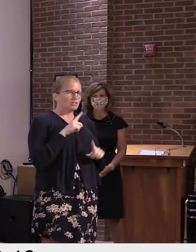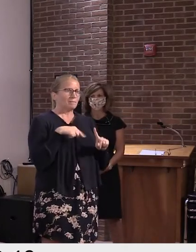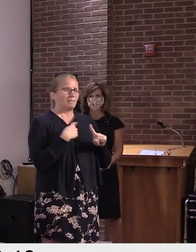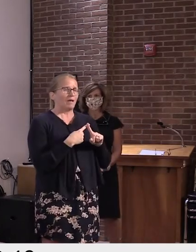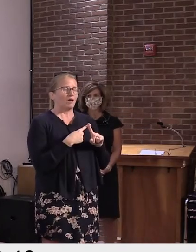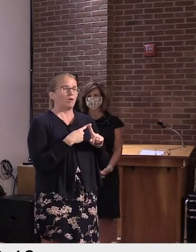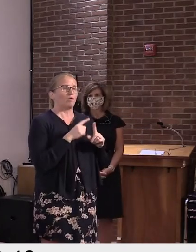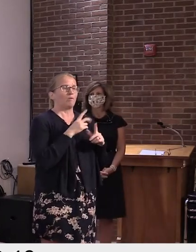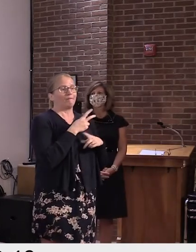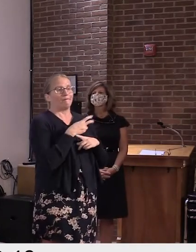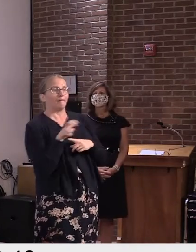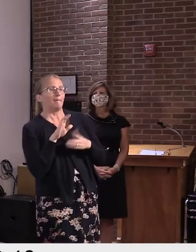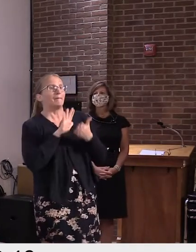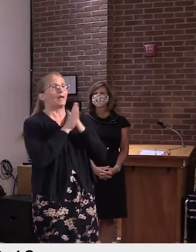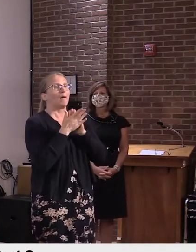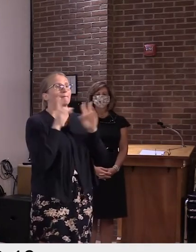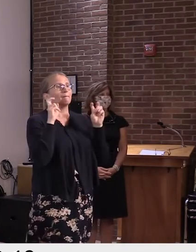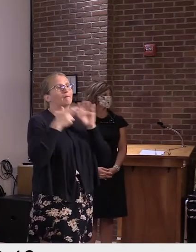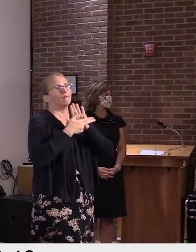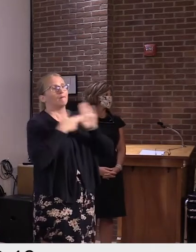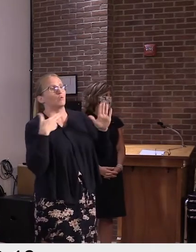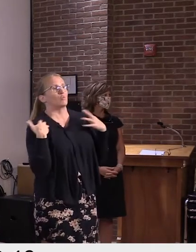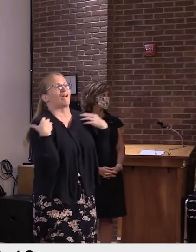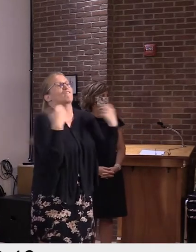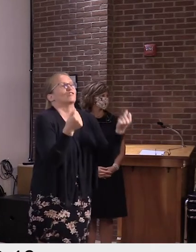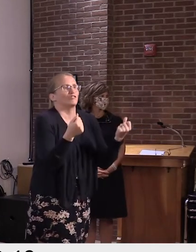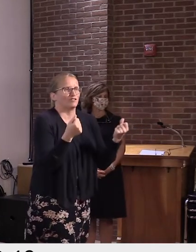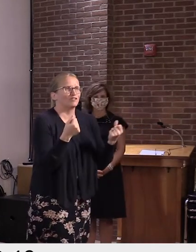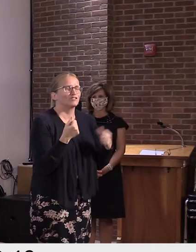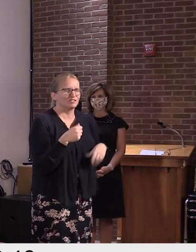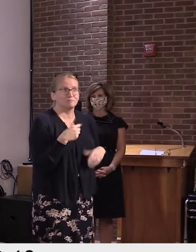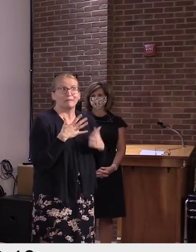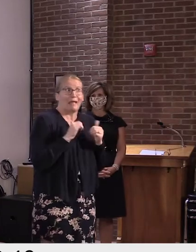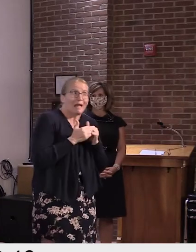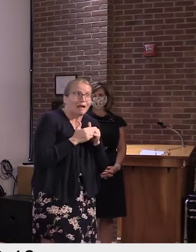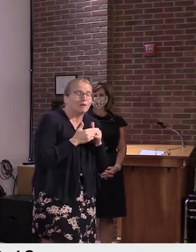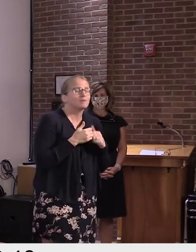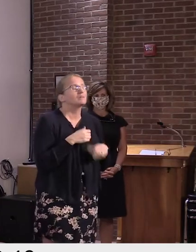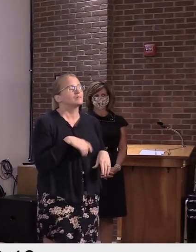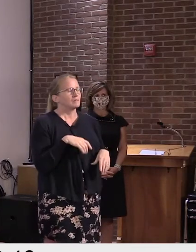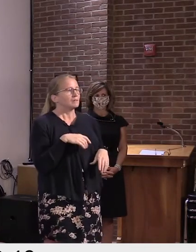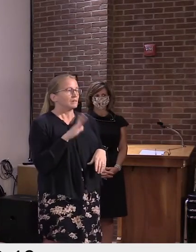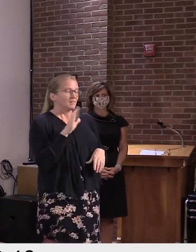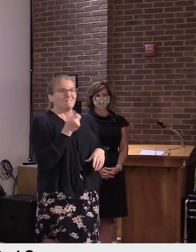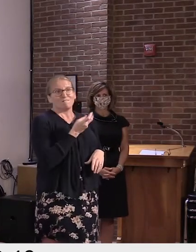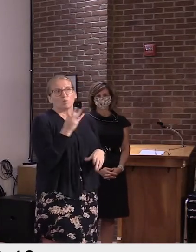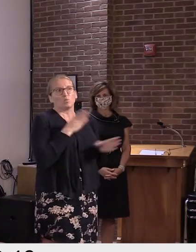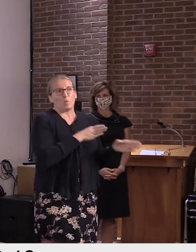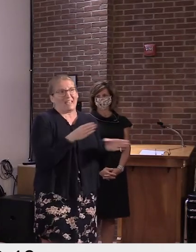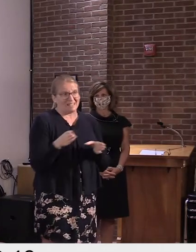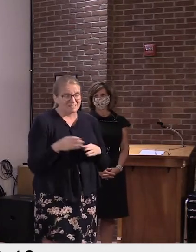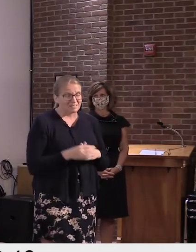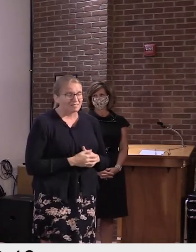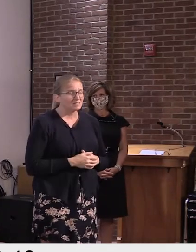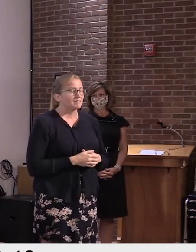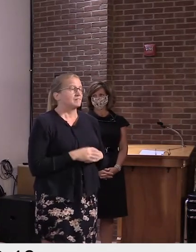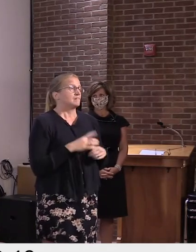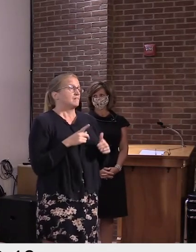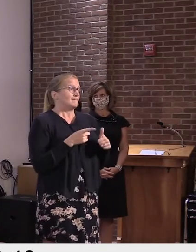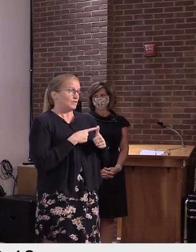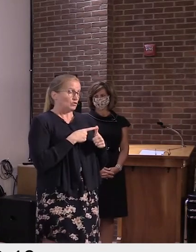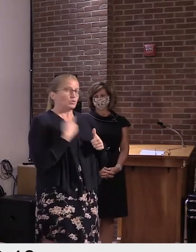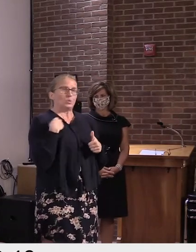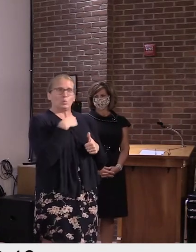bottom line is there's several ways that happens. Number one is through the extensive contact tracing